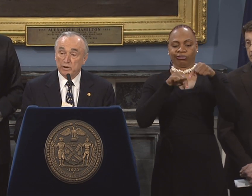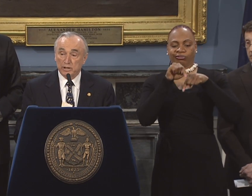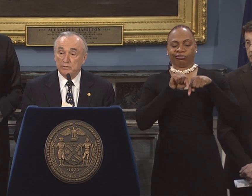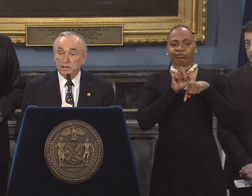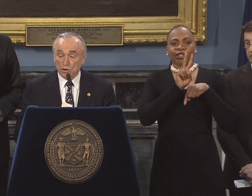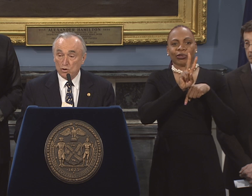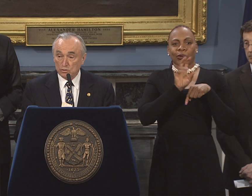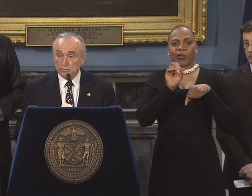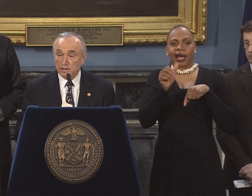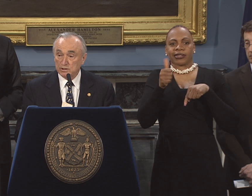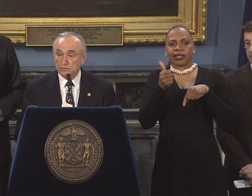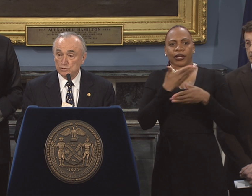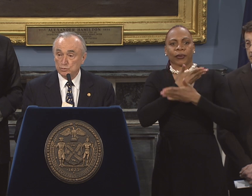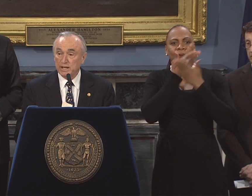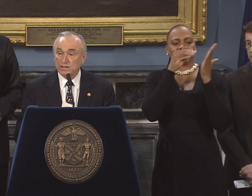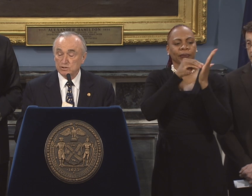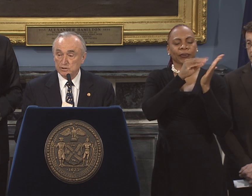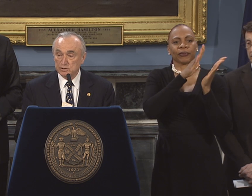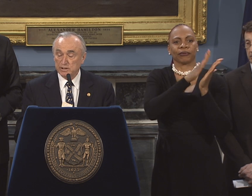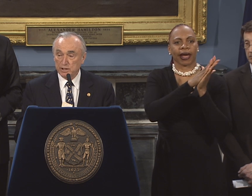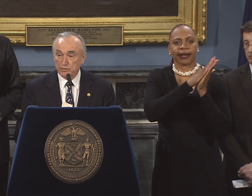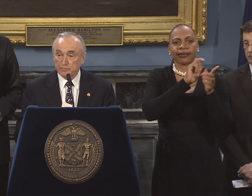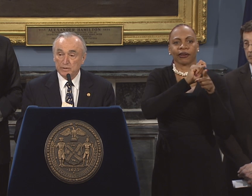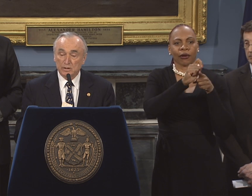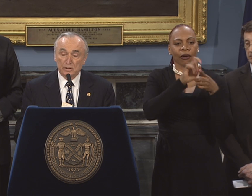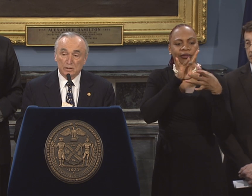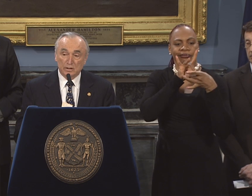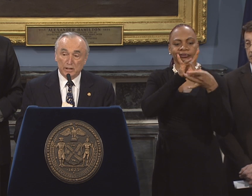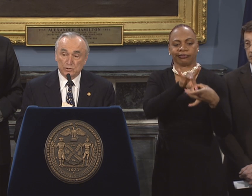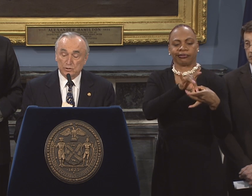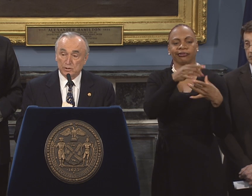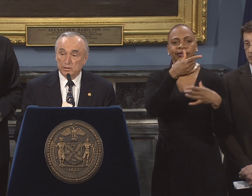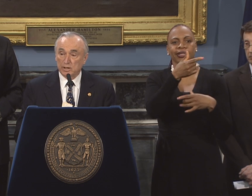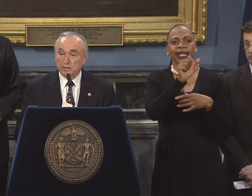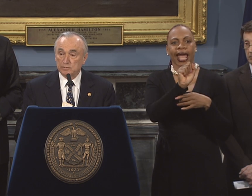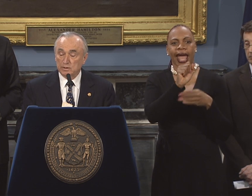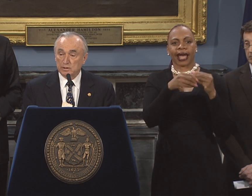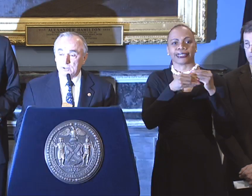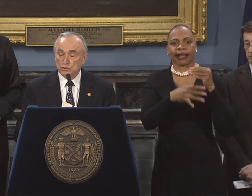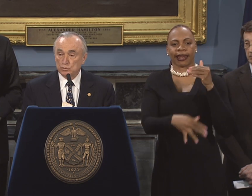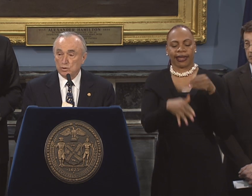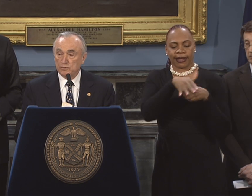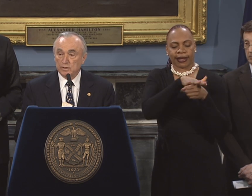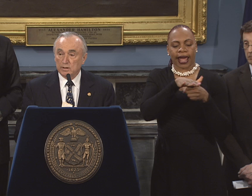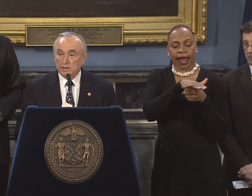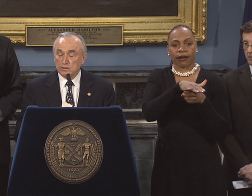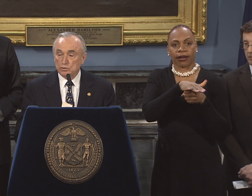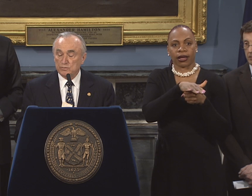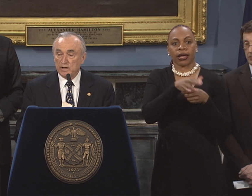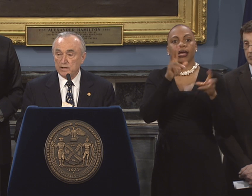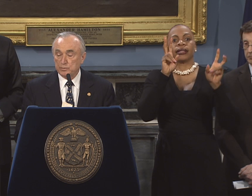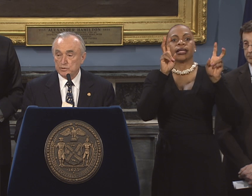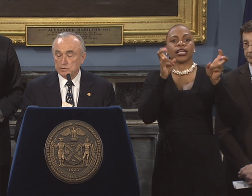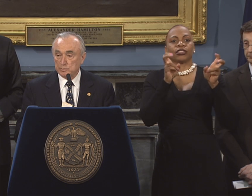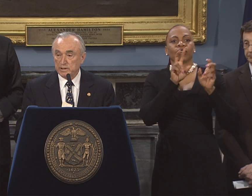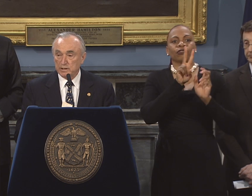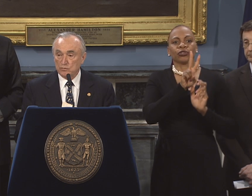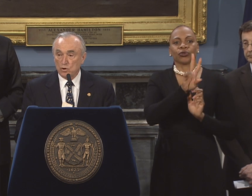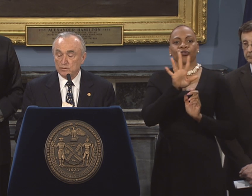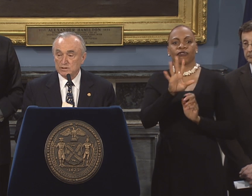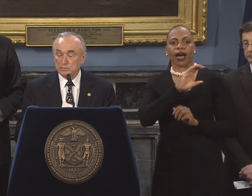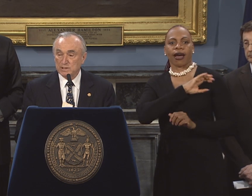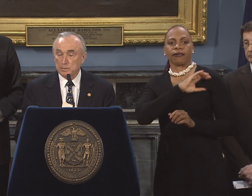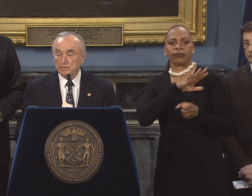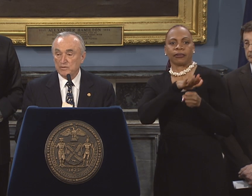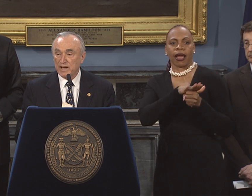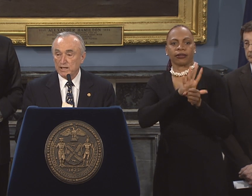have no record of any calls relative to gas leaks in that area. And as to the issue of the 2-5 precinct being